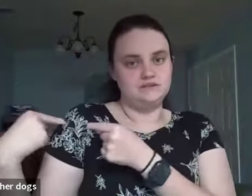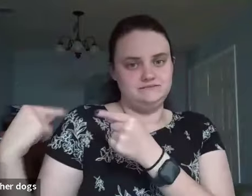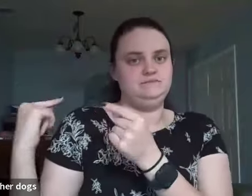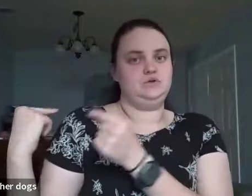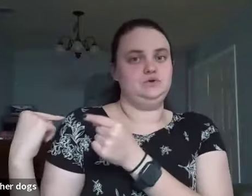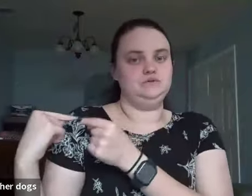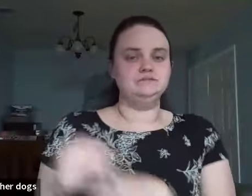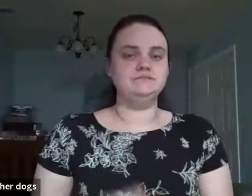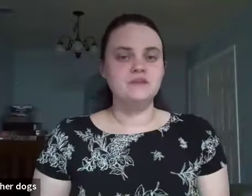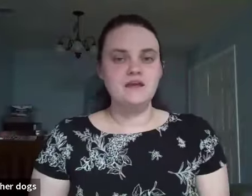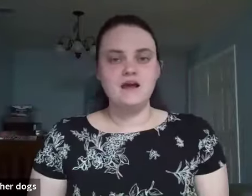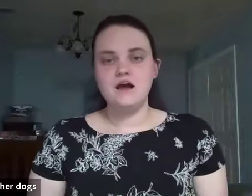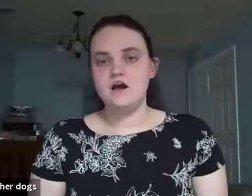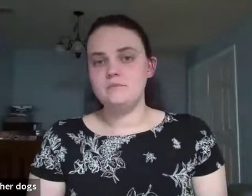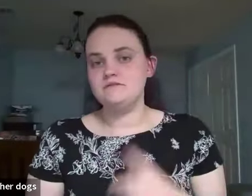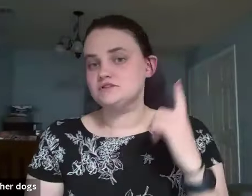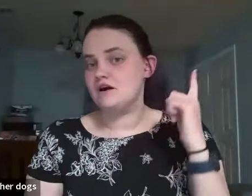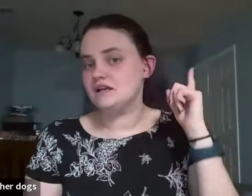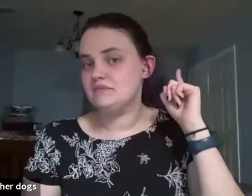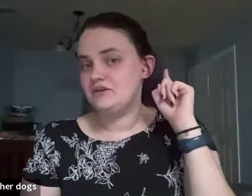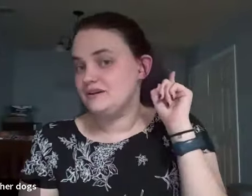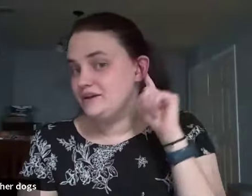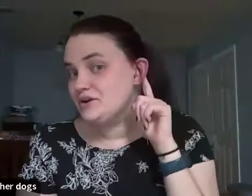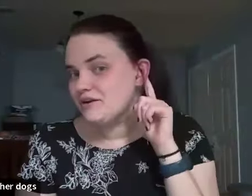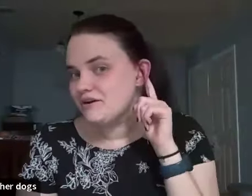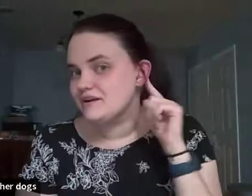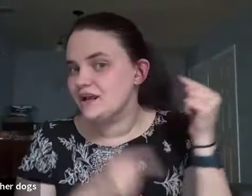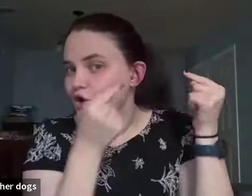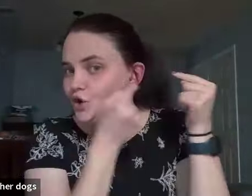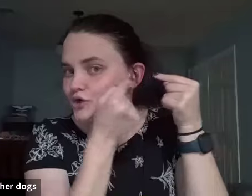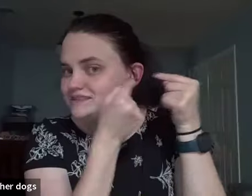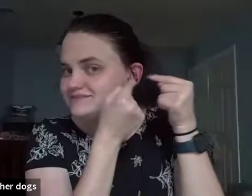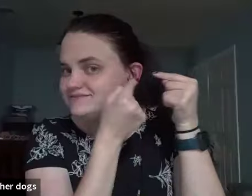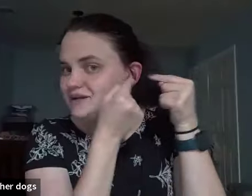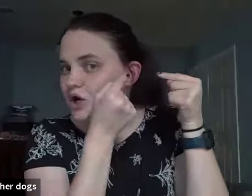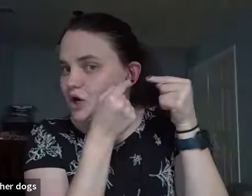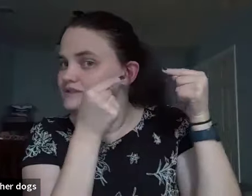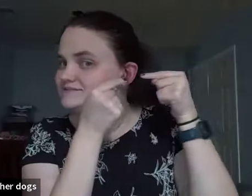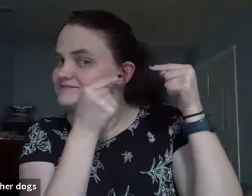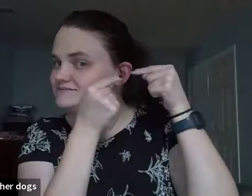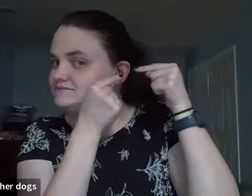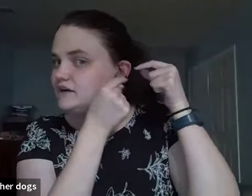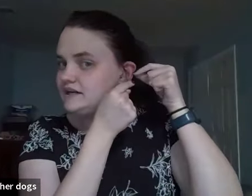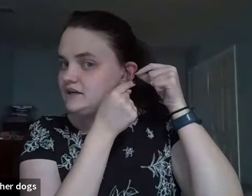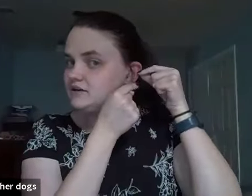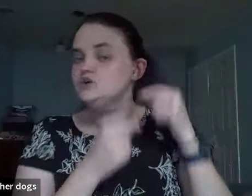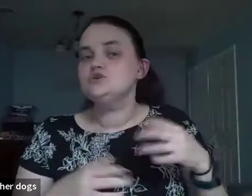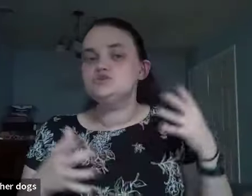Hurt, hurt. If you're talking about your ear hurting, hurt, hurt, right here. So